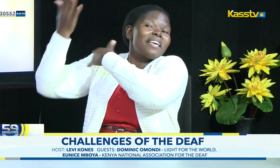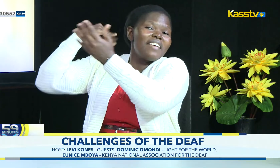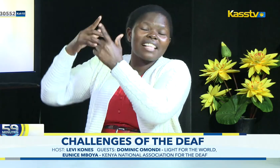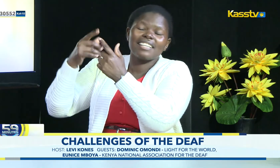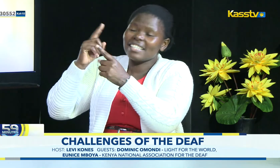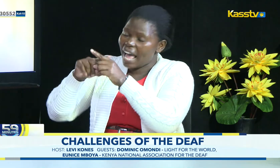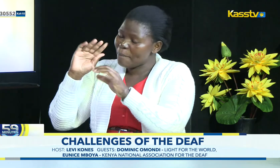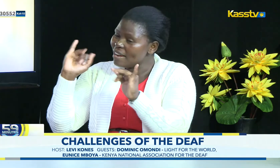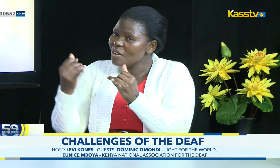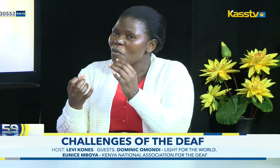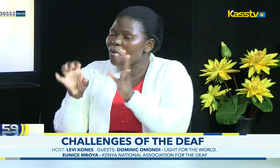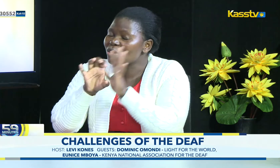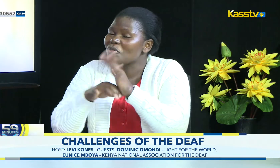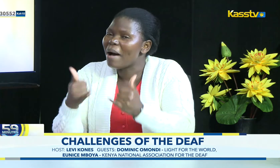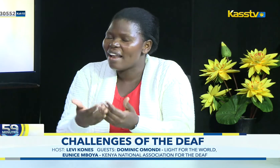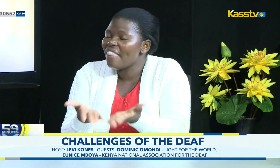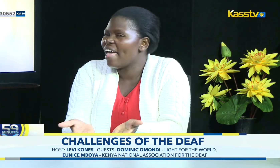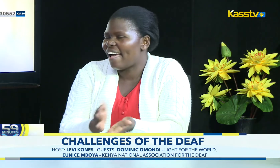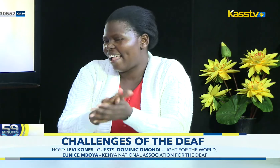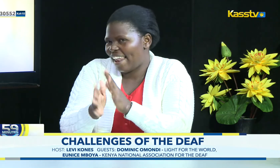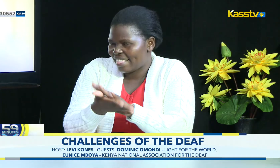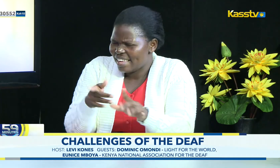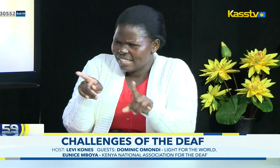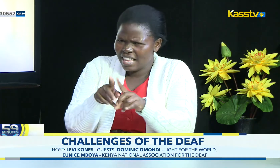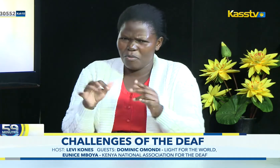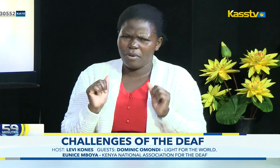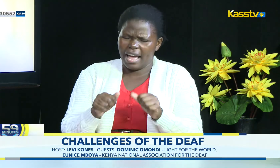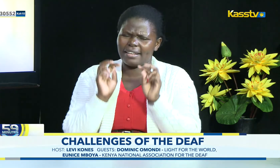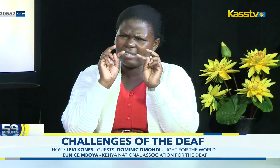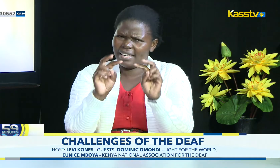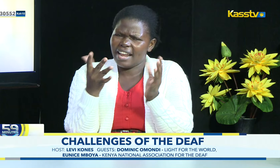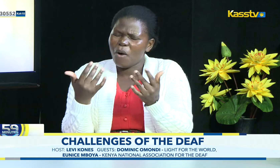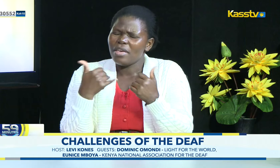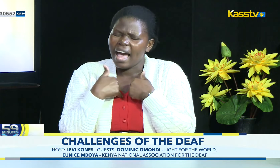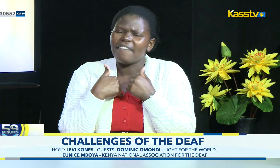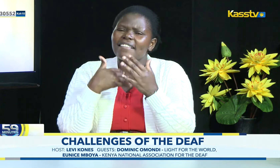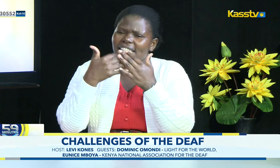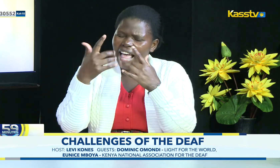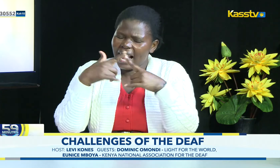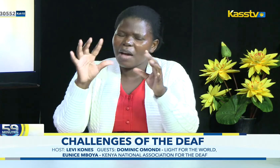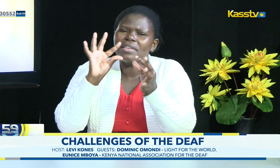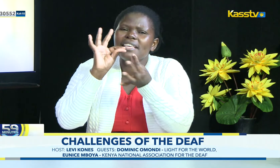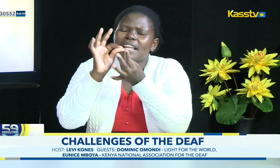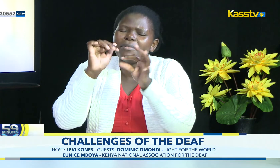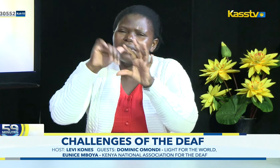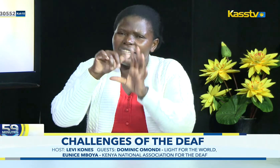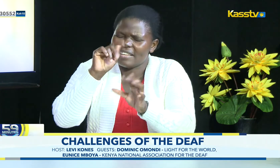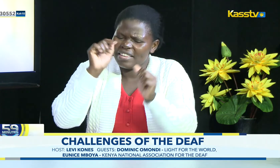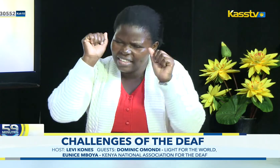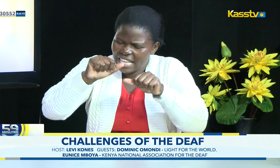Language for communication. I think by then, before the new constitution, it wasn't a recognition that we had. And now you can also